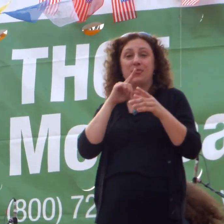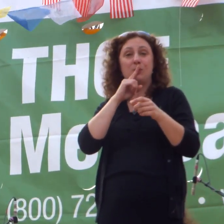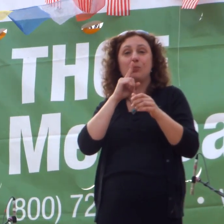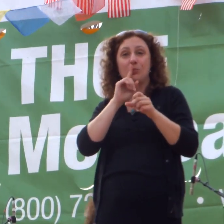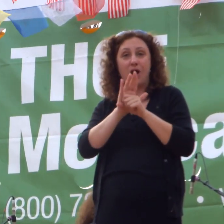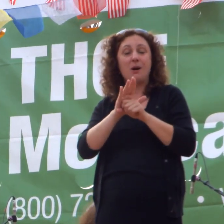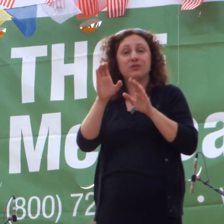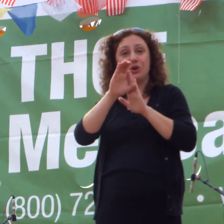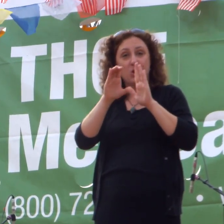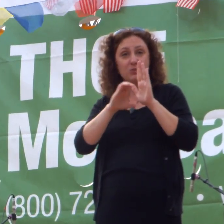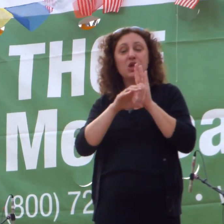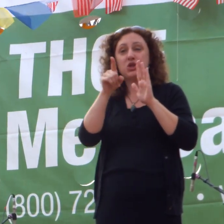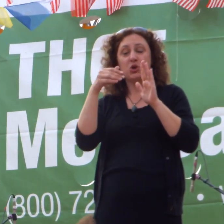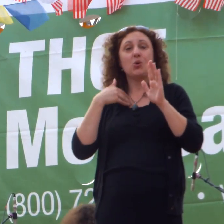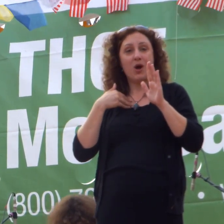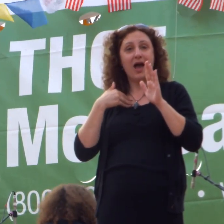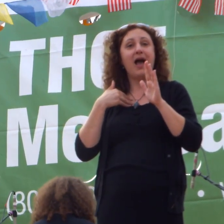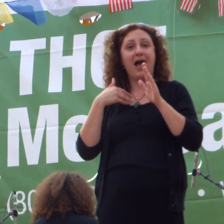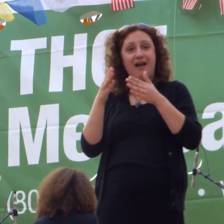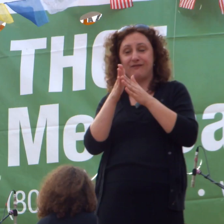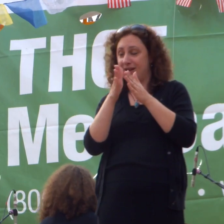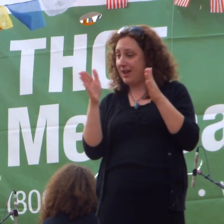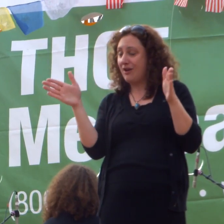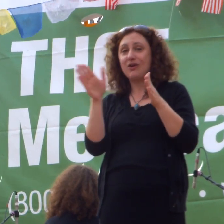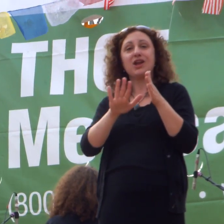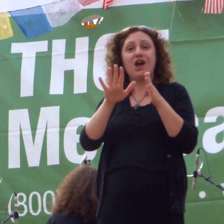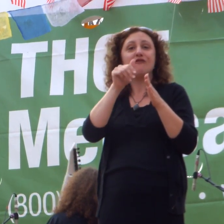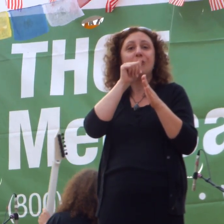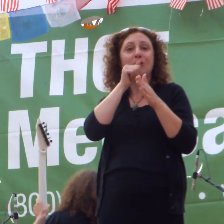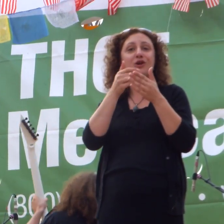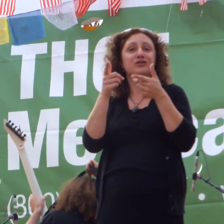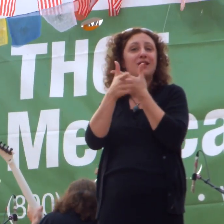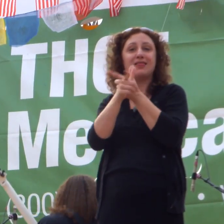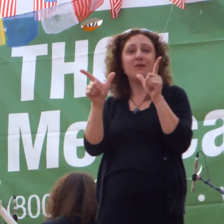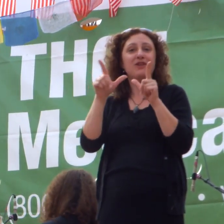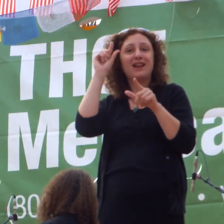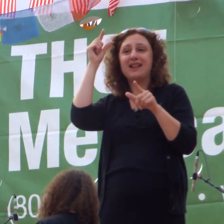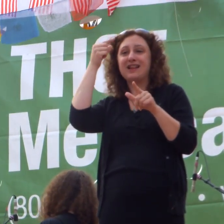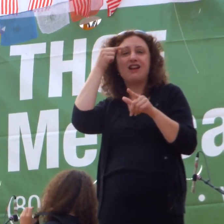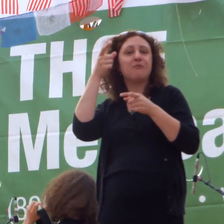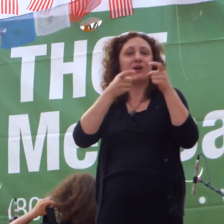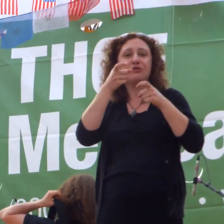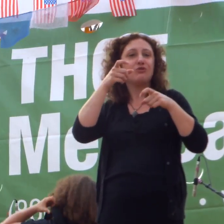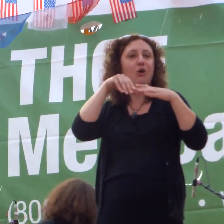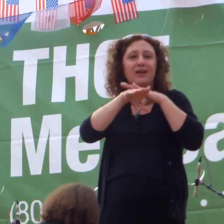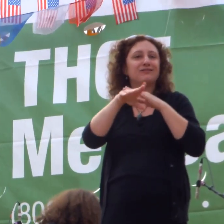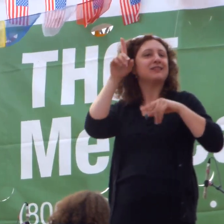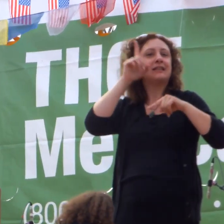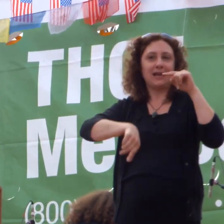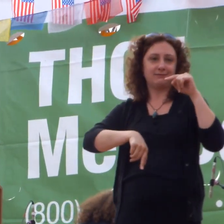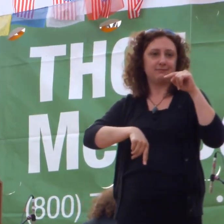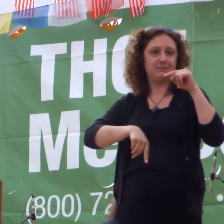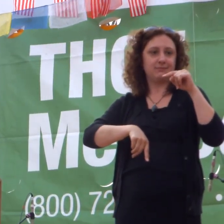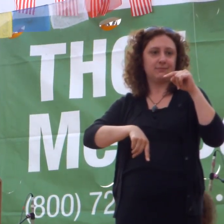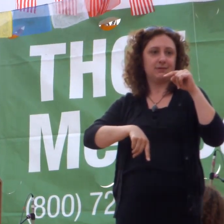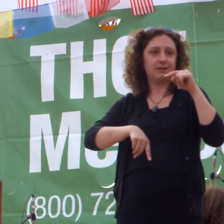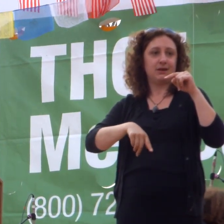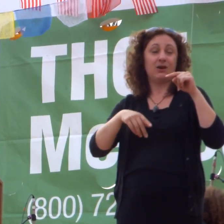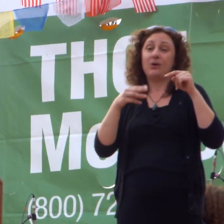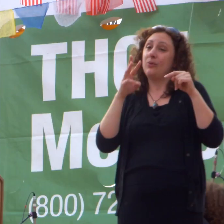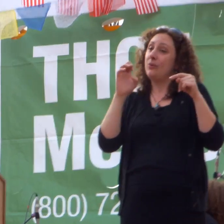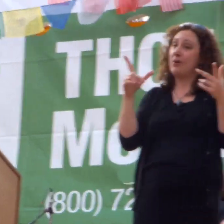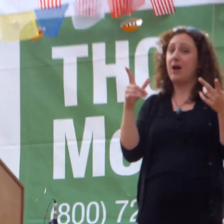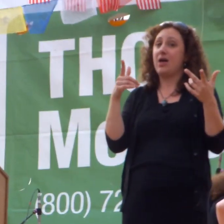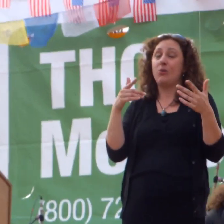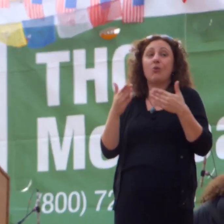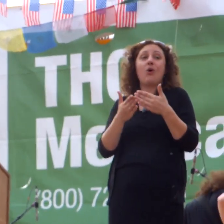a realm of personal liberty where the government may not enter. Well, folks, we're about to legalize